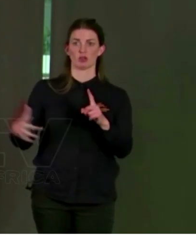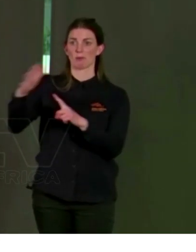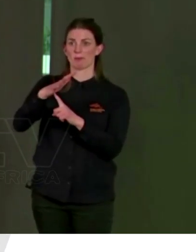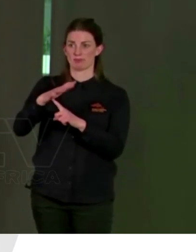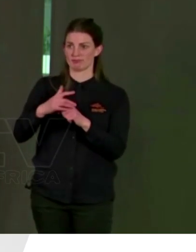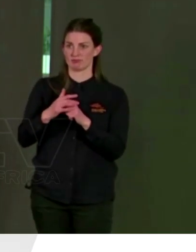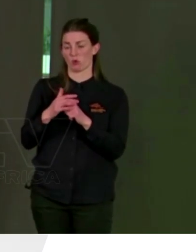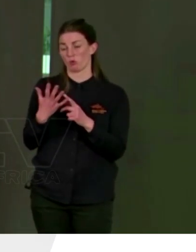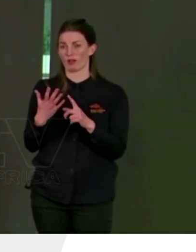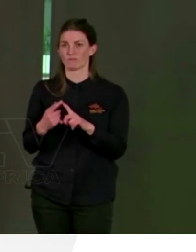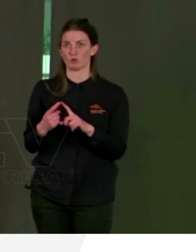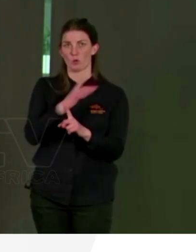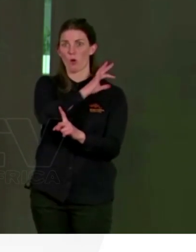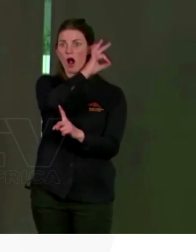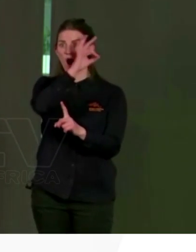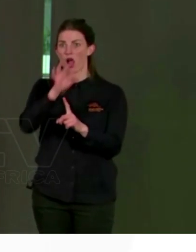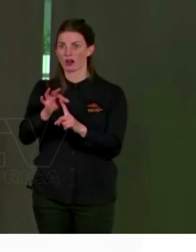for a long time.